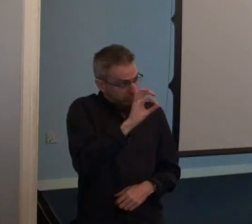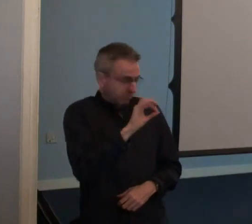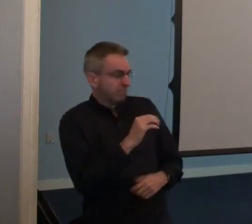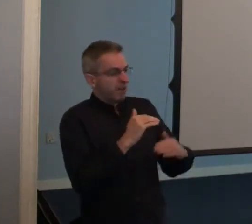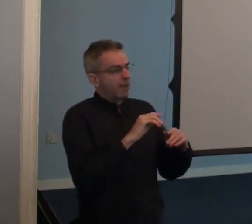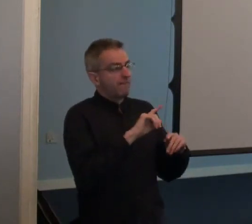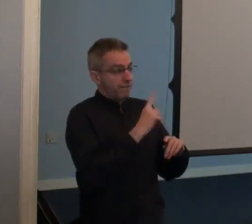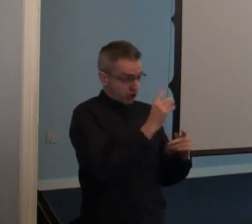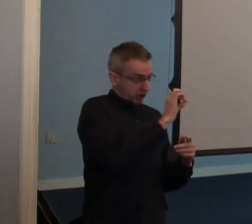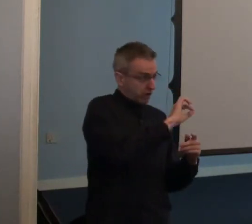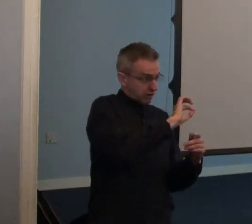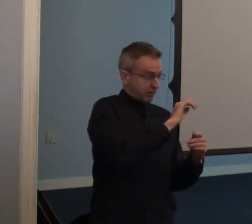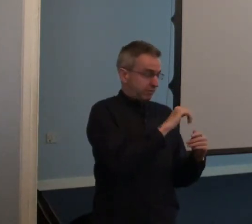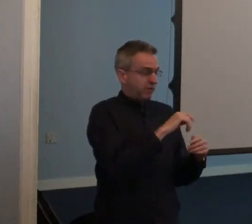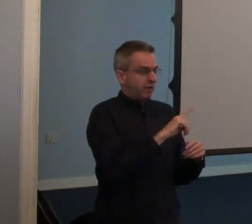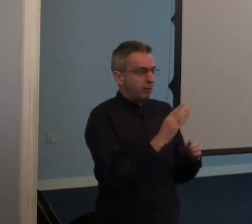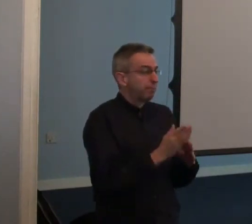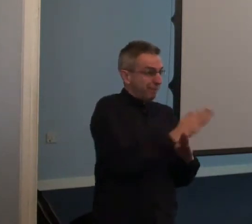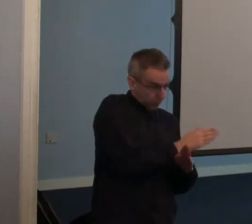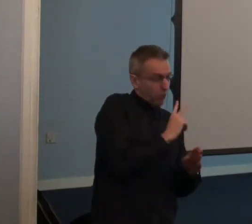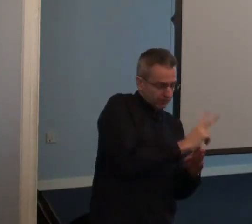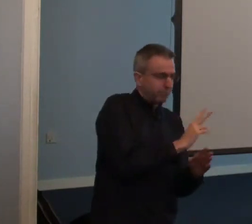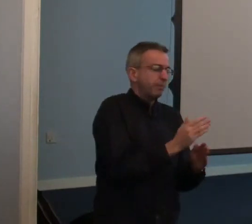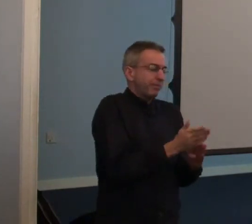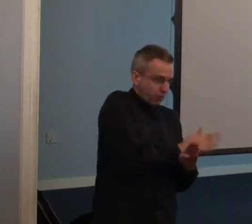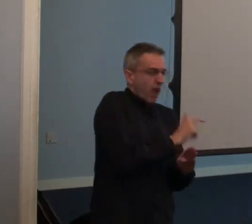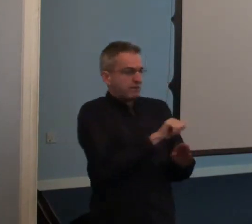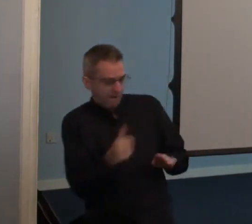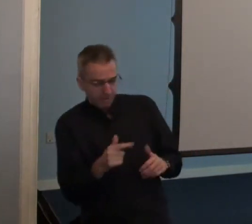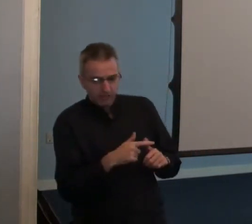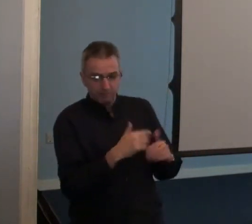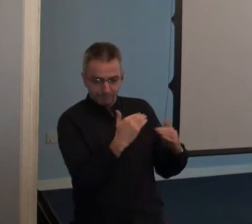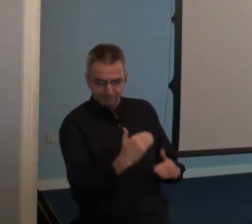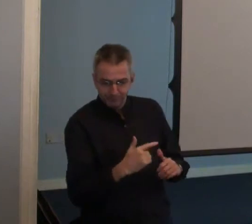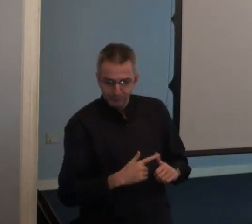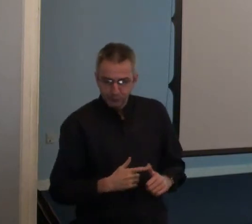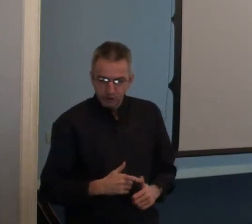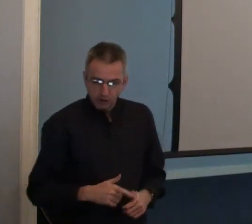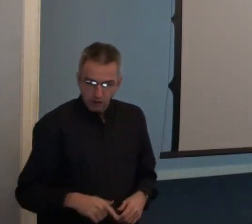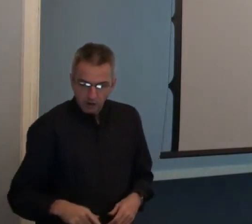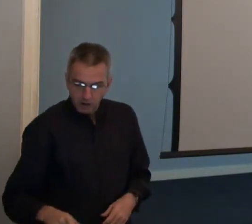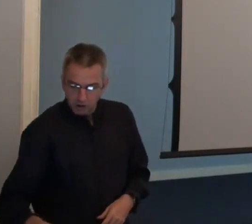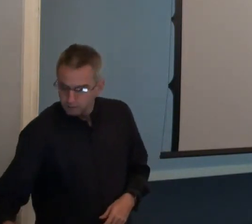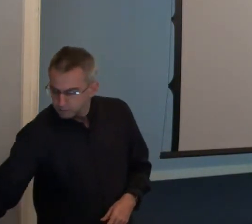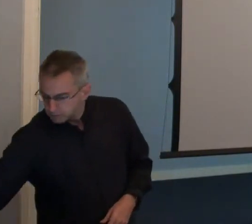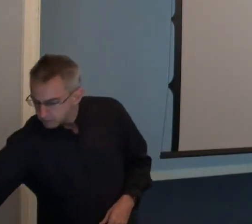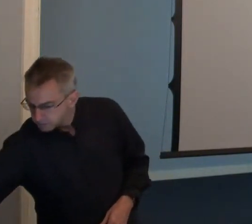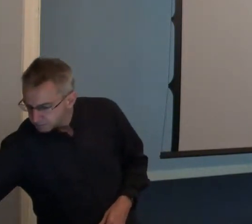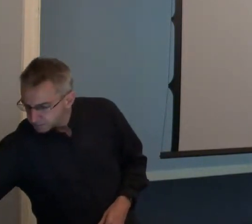So we asked that, as one of the questions within the questionnaire was, we asked them to respond to this statement, both before the discussions and after.